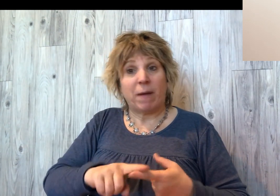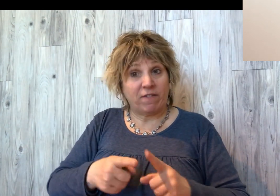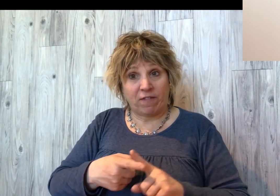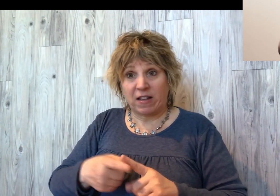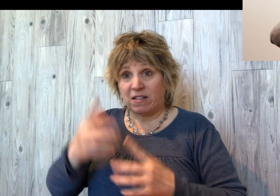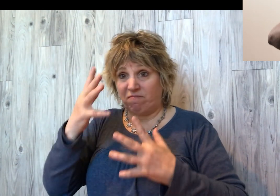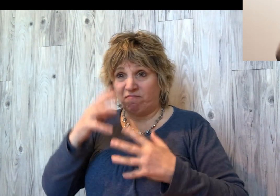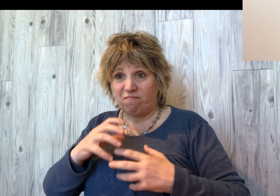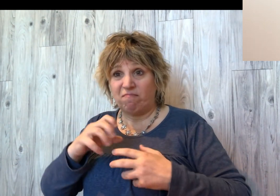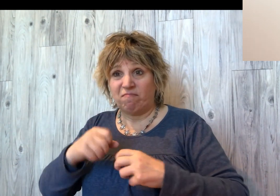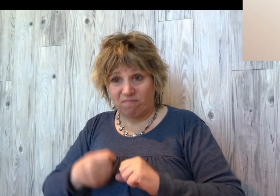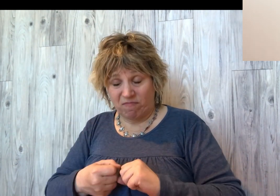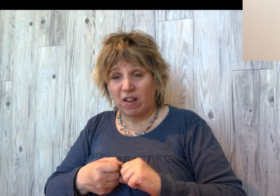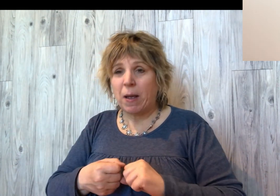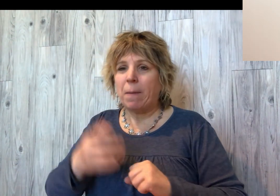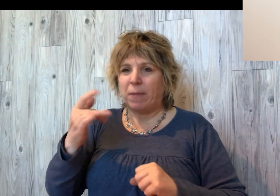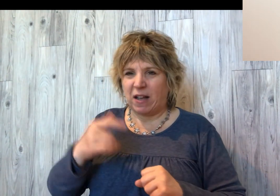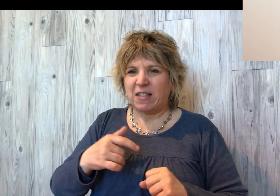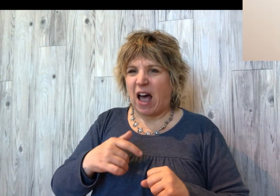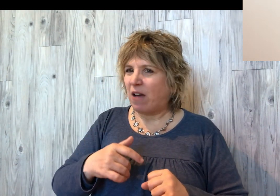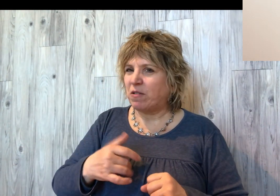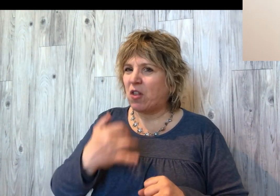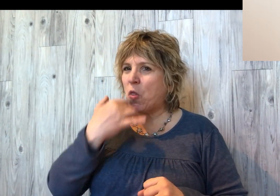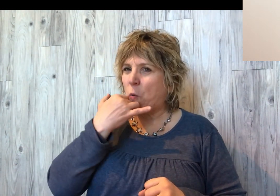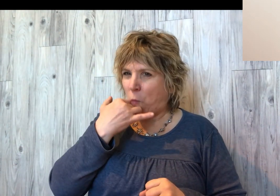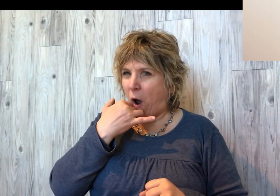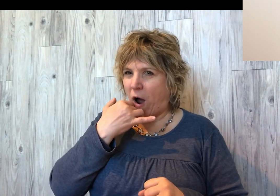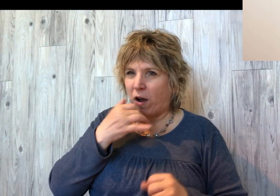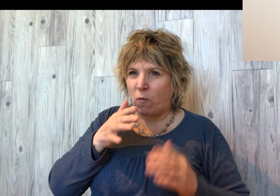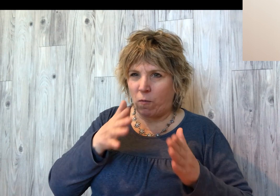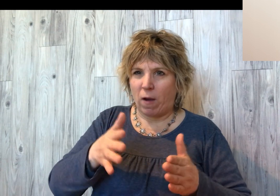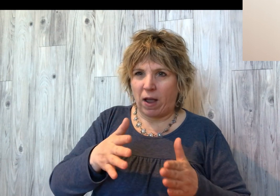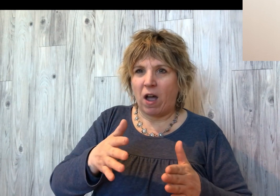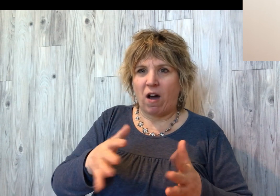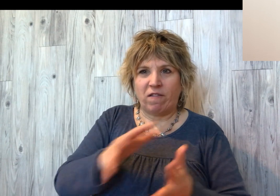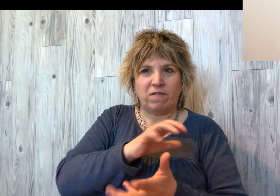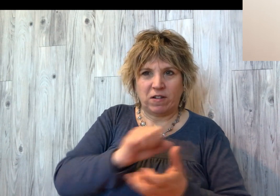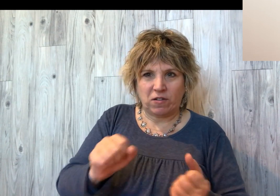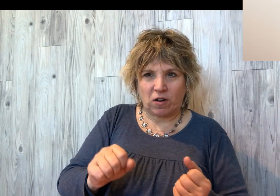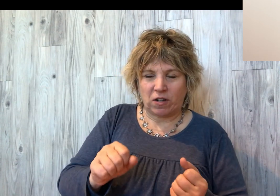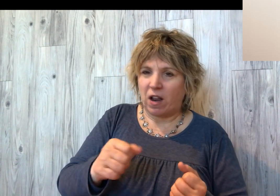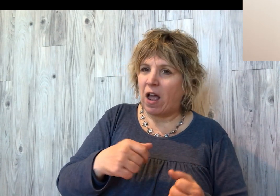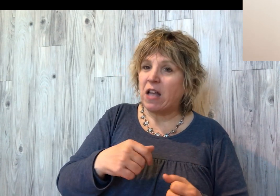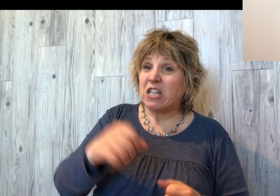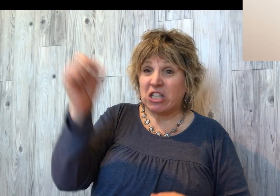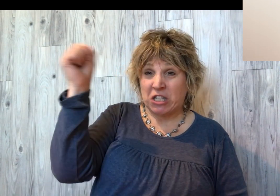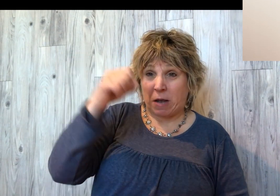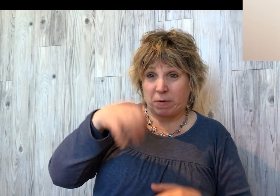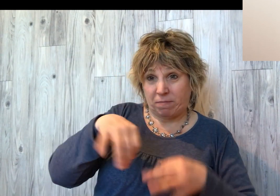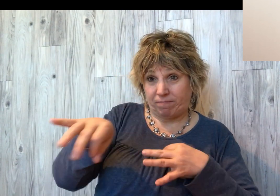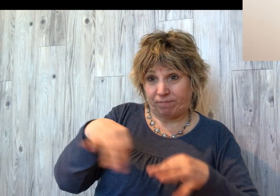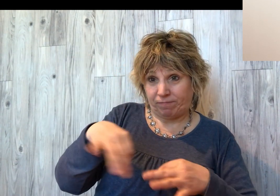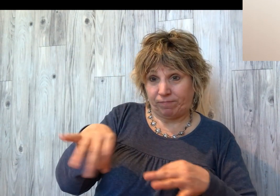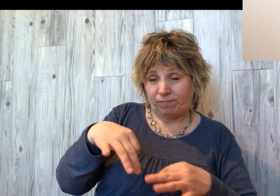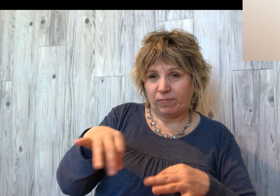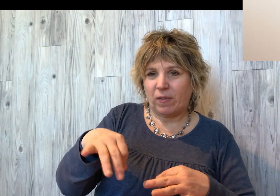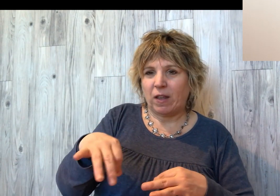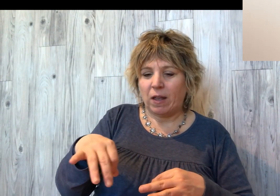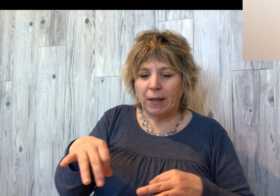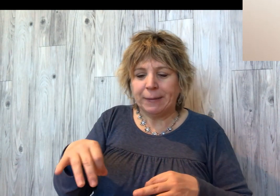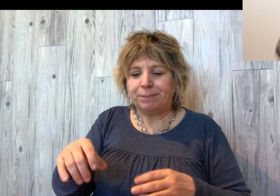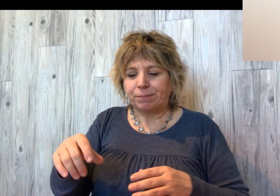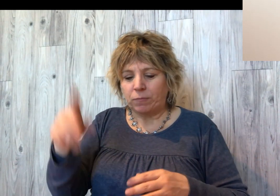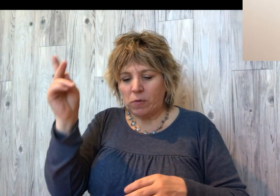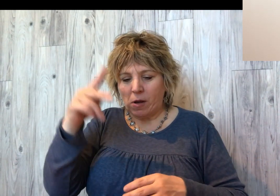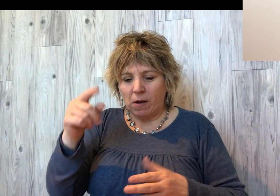friends' lives all around me because I was leading them down a path of destruction that I was on. Look at what Solomon says next in